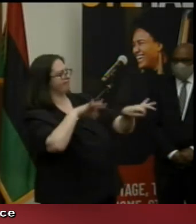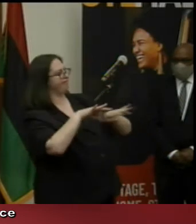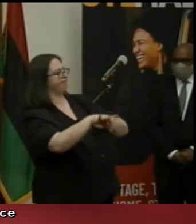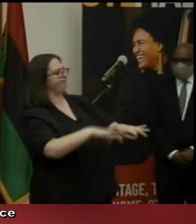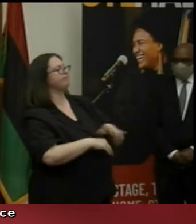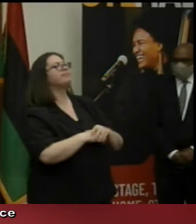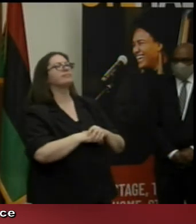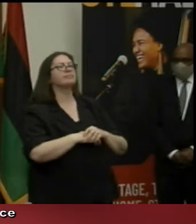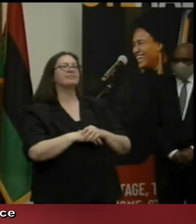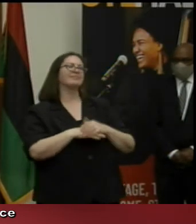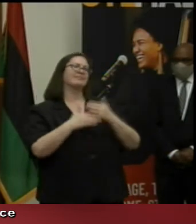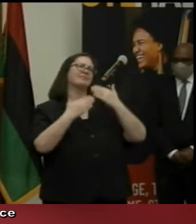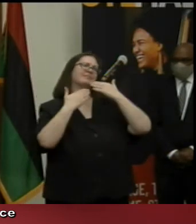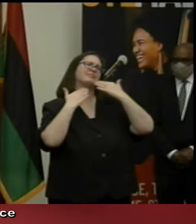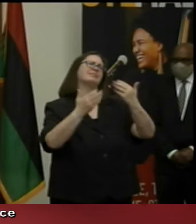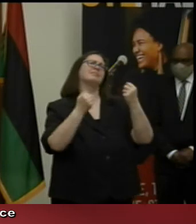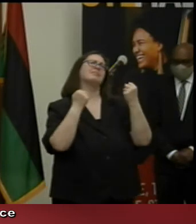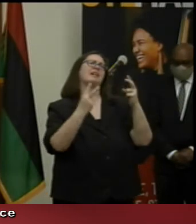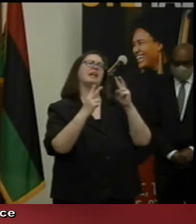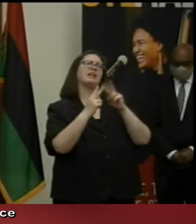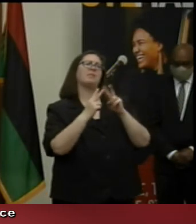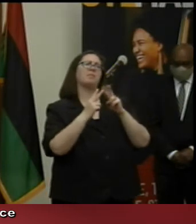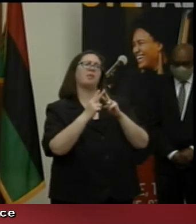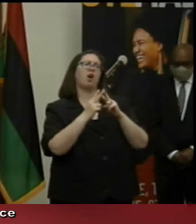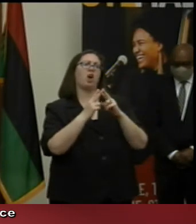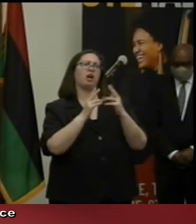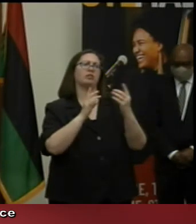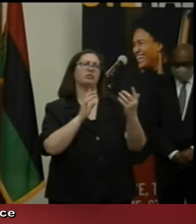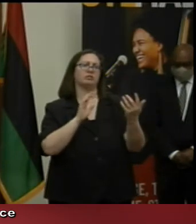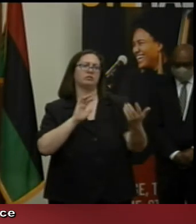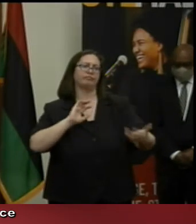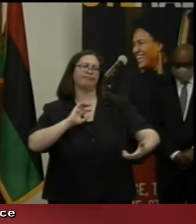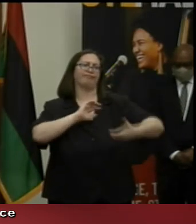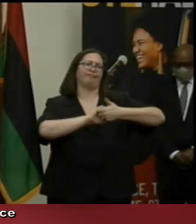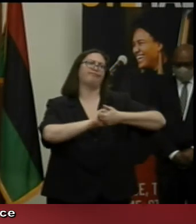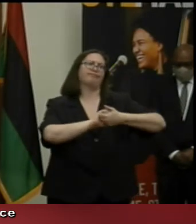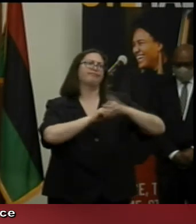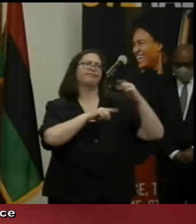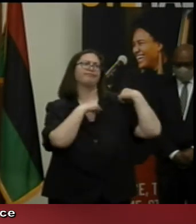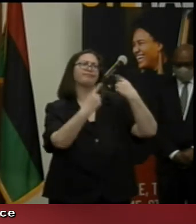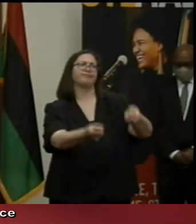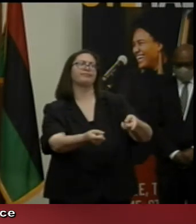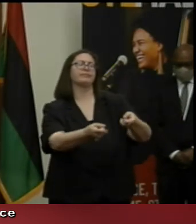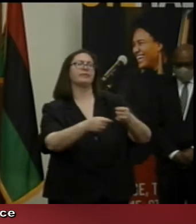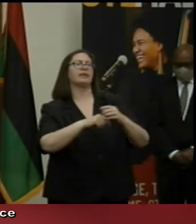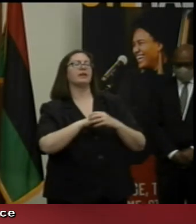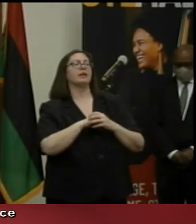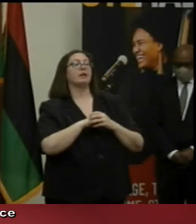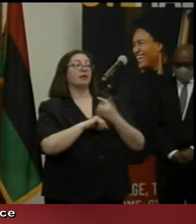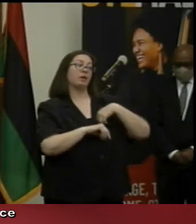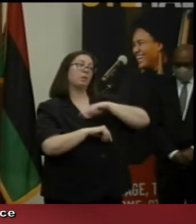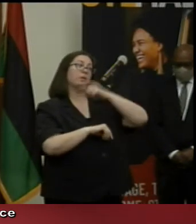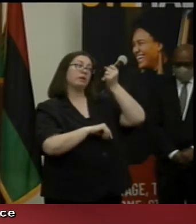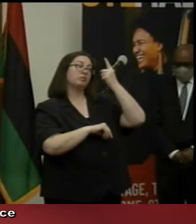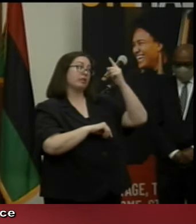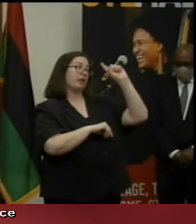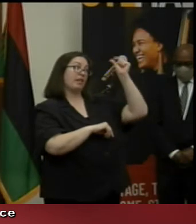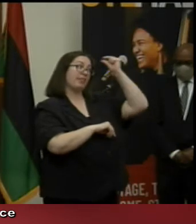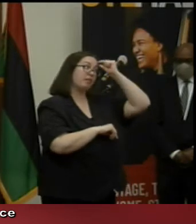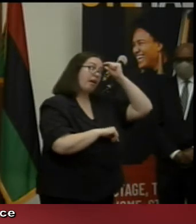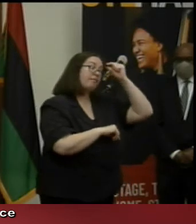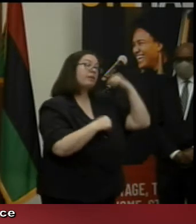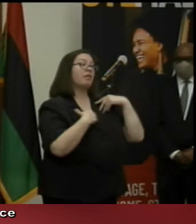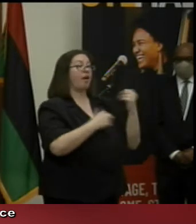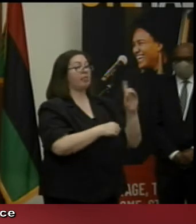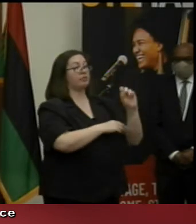We're grateful for all of the partners that have come to the table to this point, because we understand that as a government and as the health department, we cannot